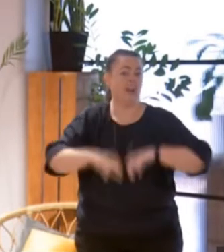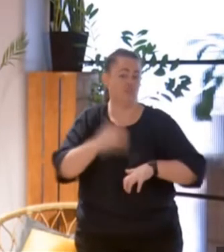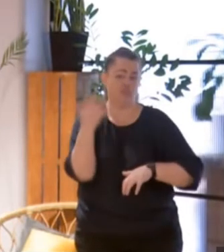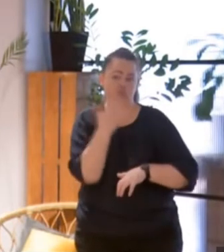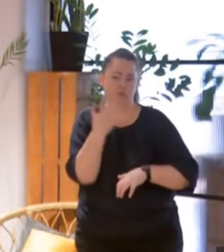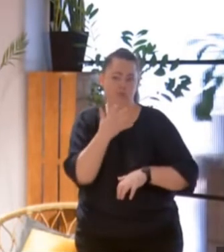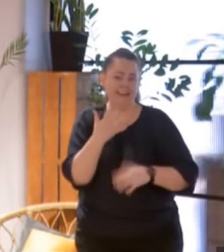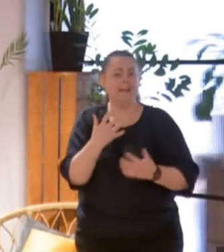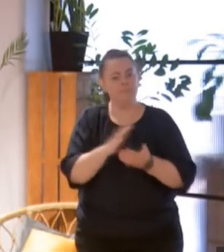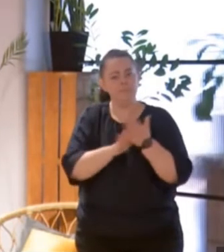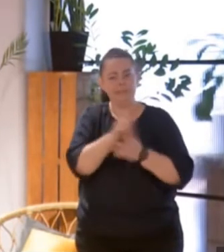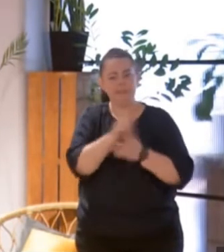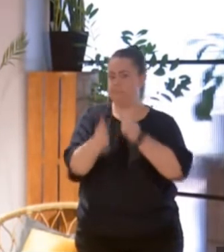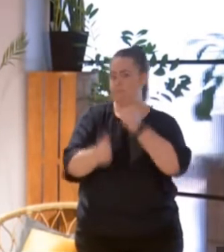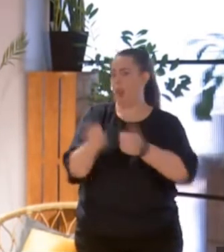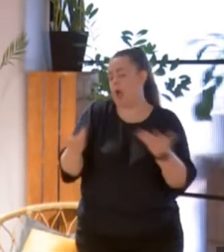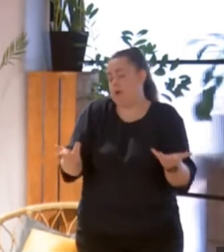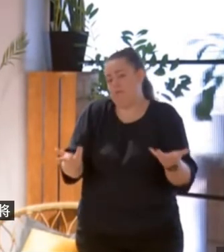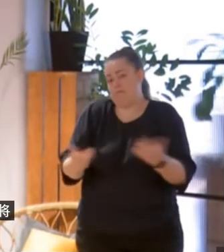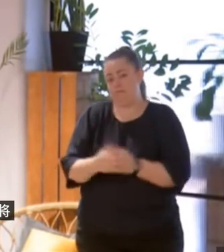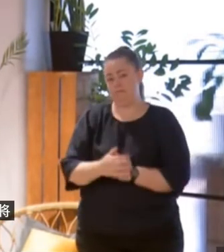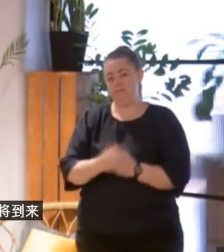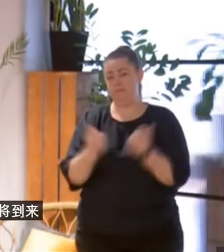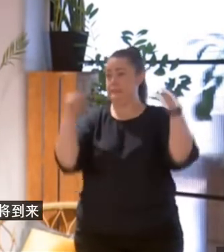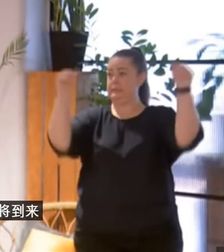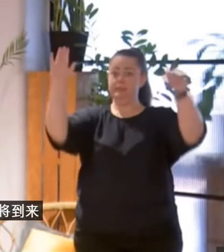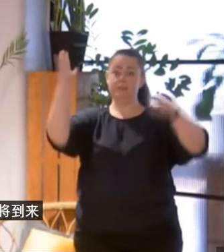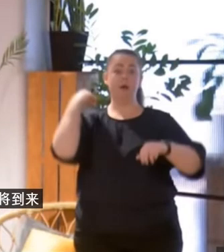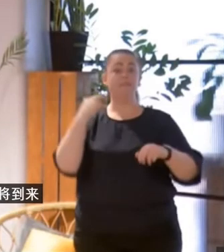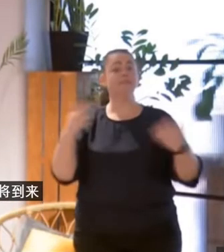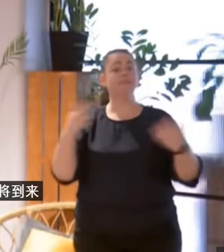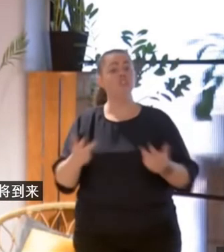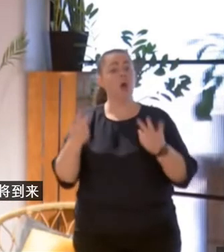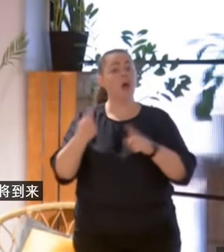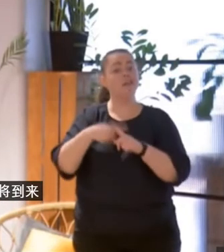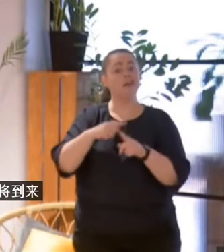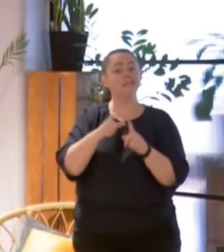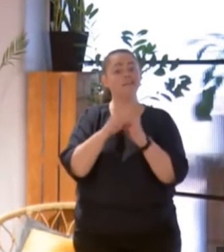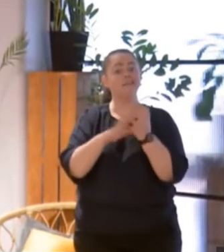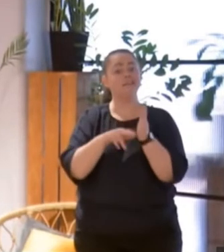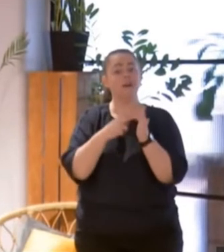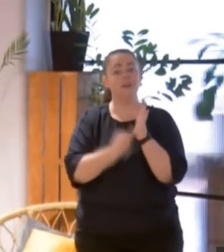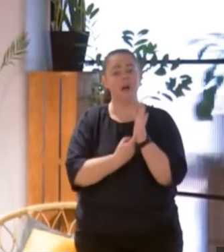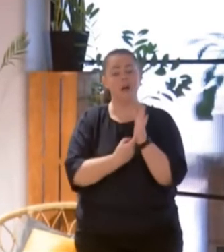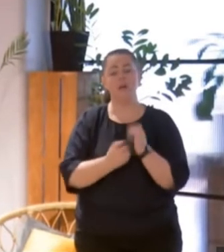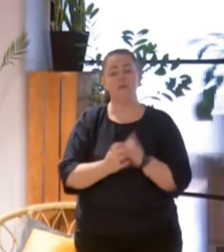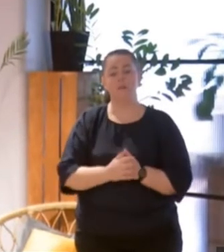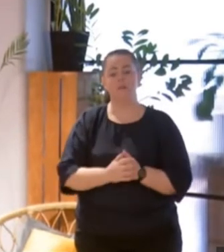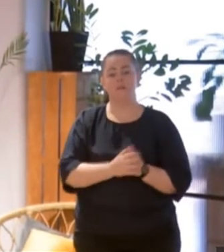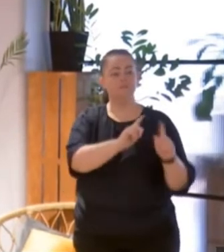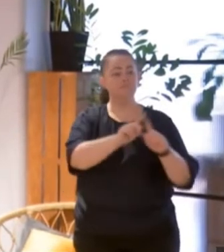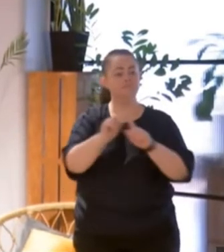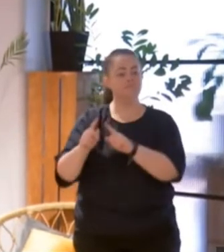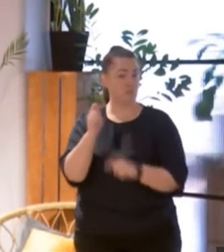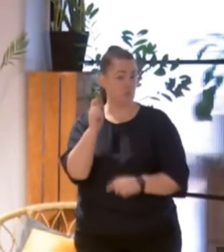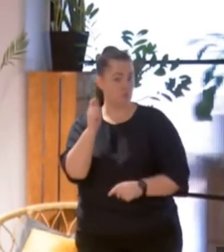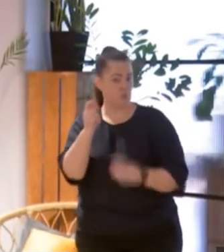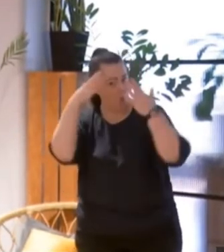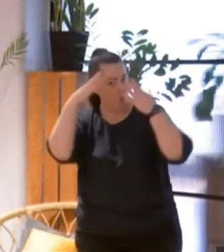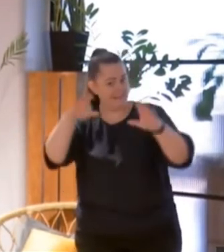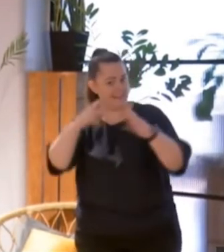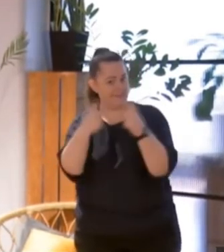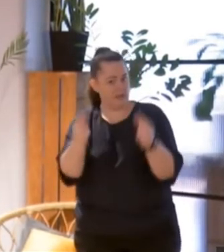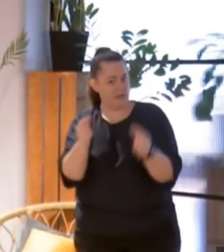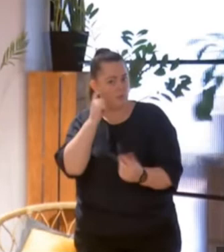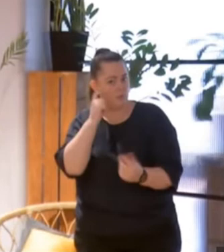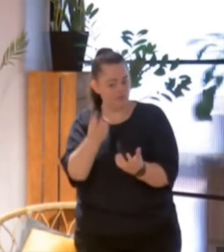vouchers. They've been incredibly successful in the past. Dine and Discover, the accommodation vouchers that are coming our way as well. Please go out